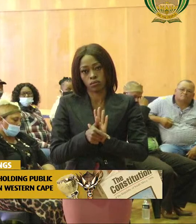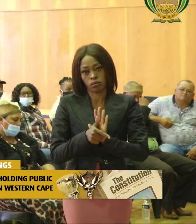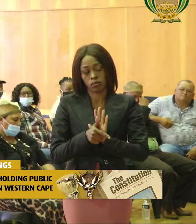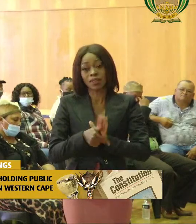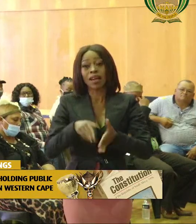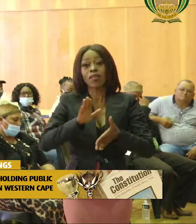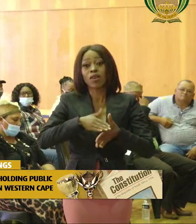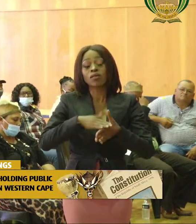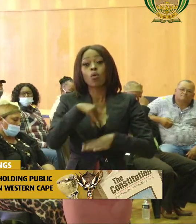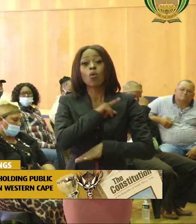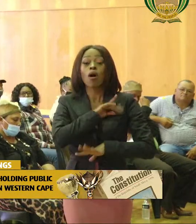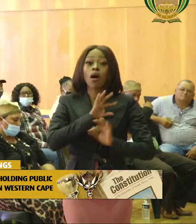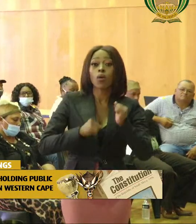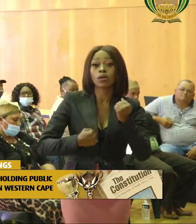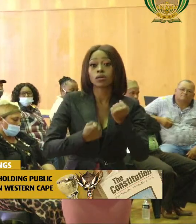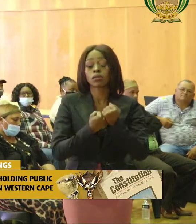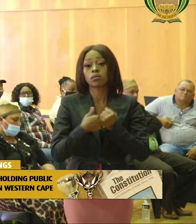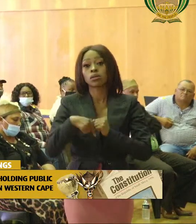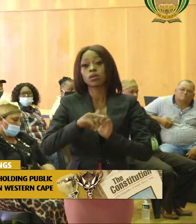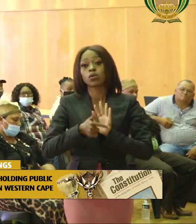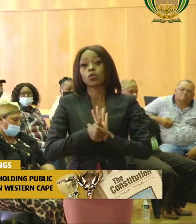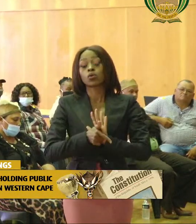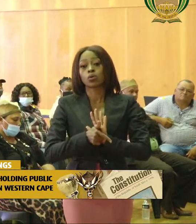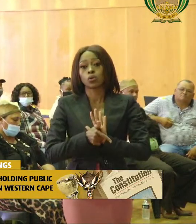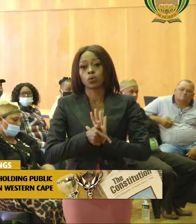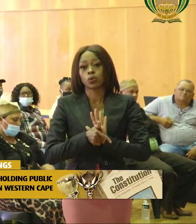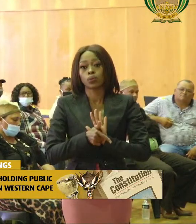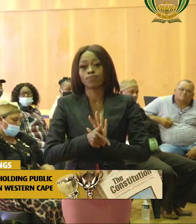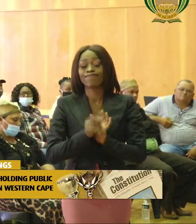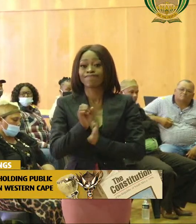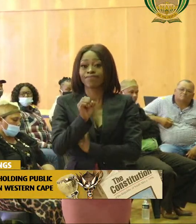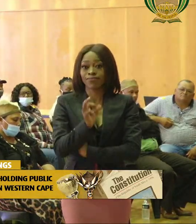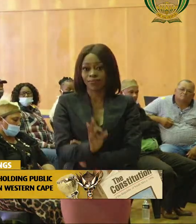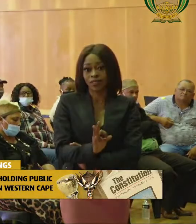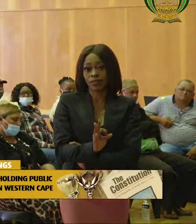Isizathu soba siwusapote lo mthetho, xa